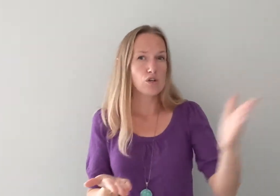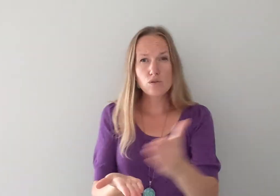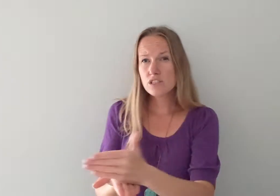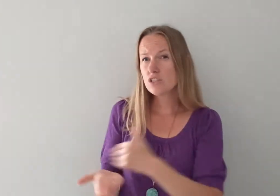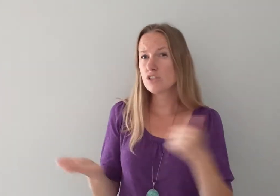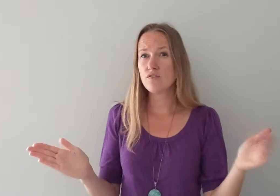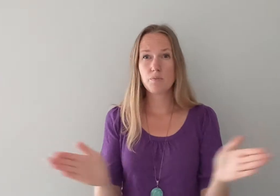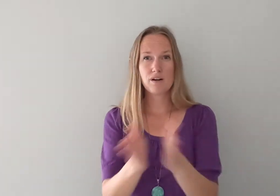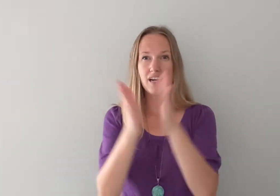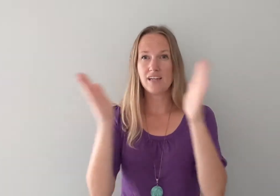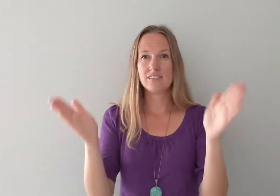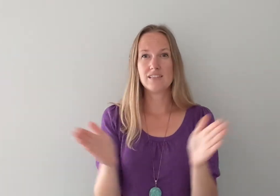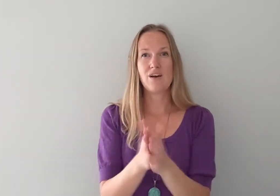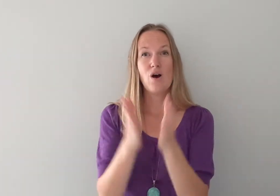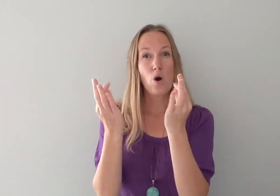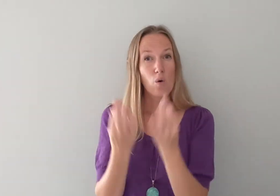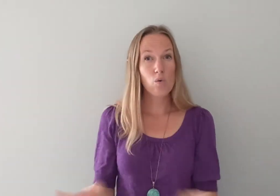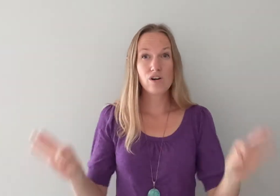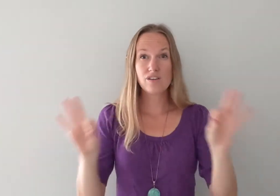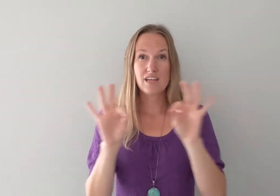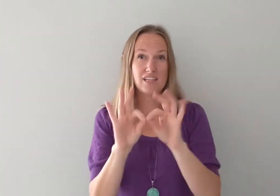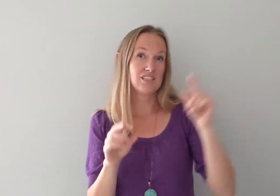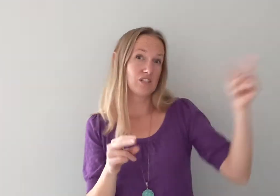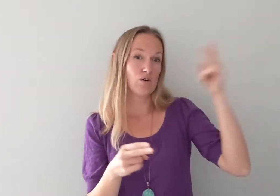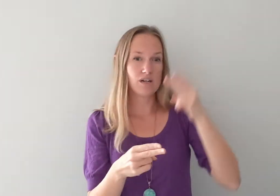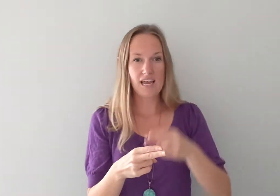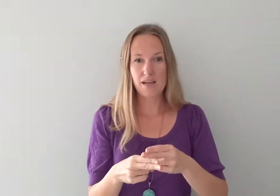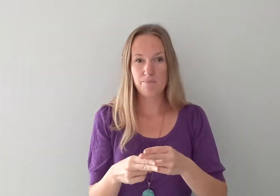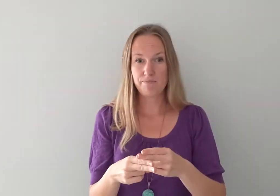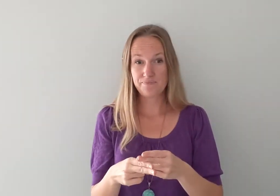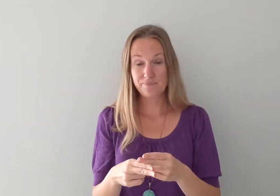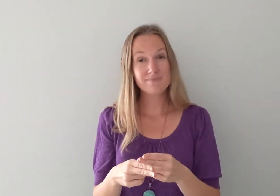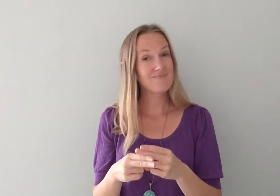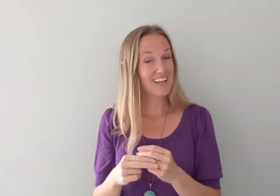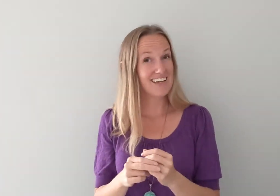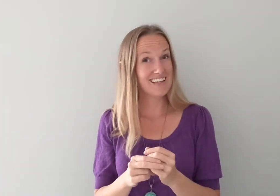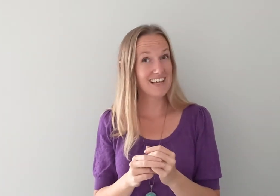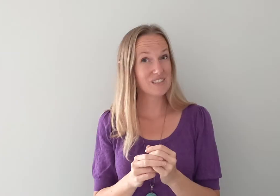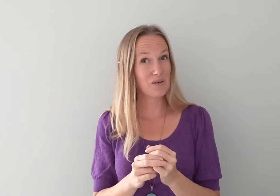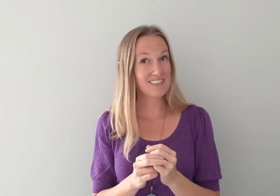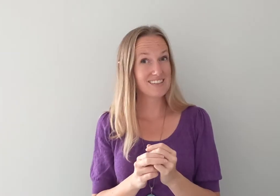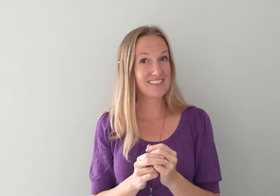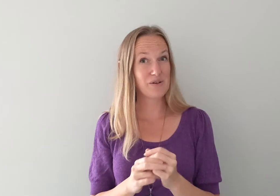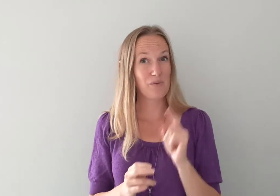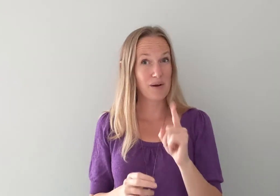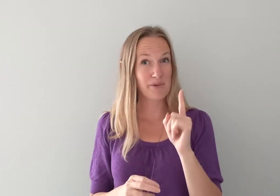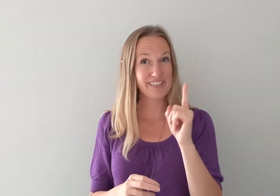You deserve the praise. Worthy is your name. Okay, and that's the chorus. So let's do it one more